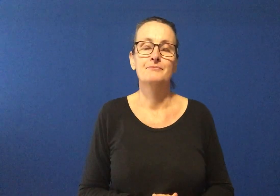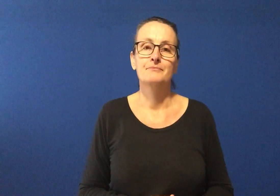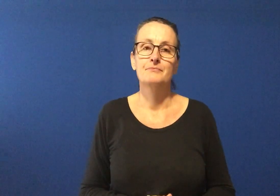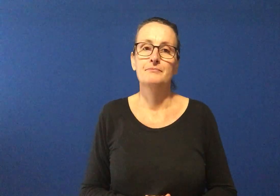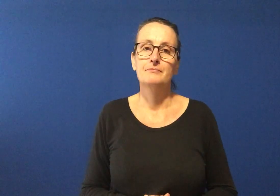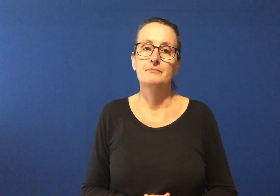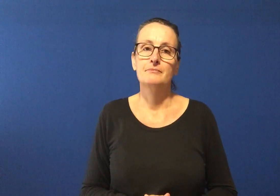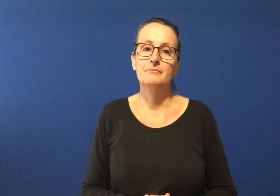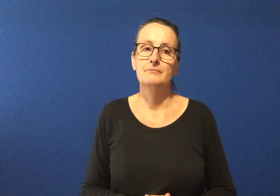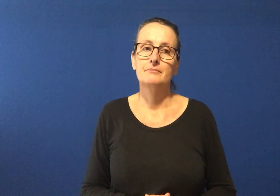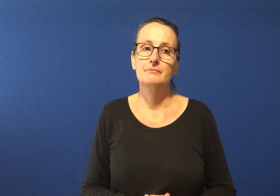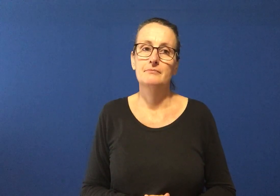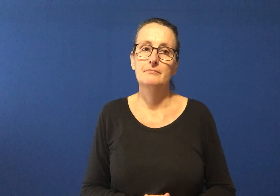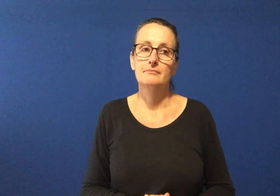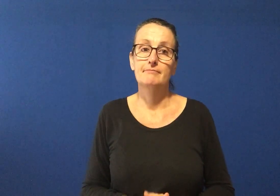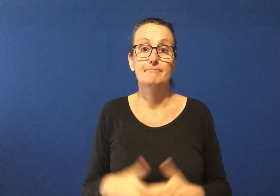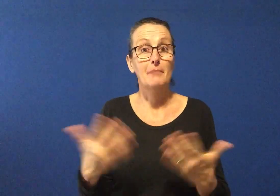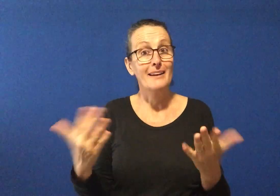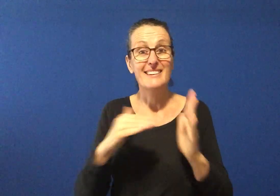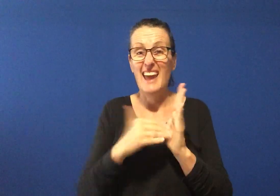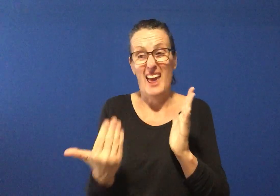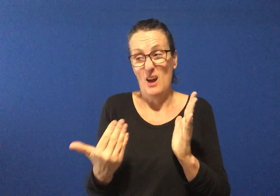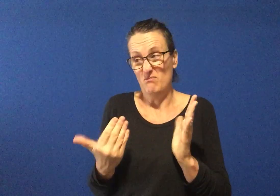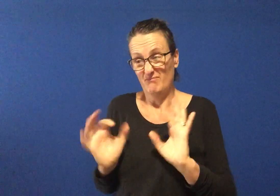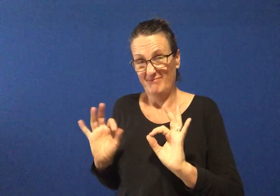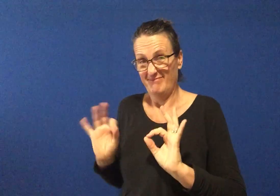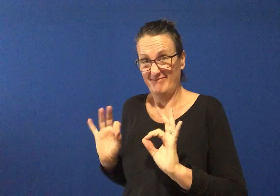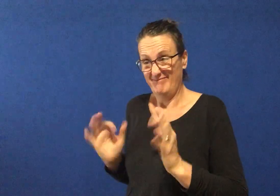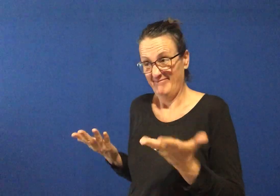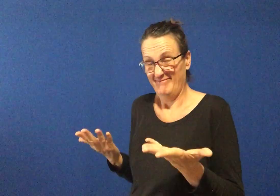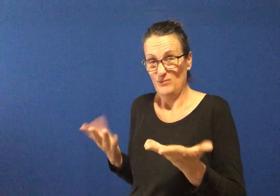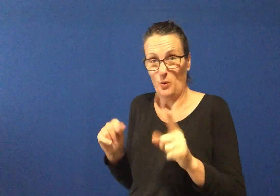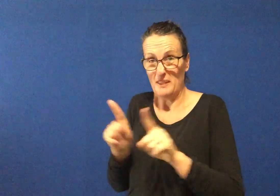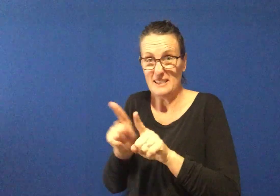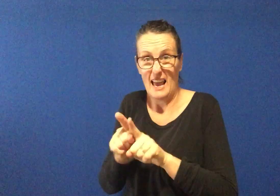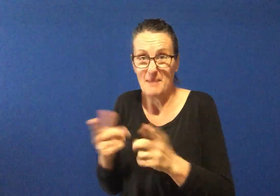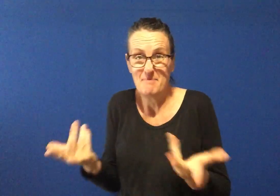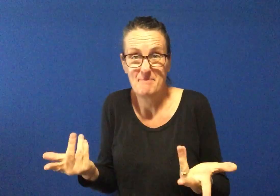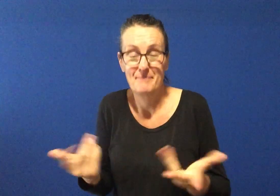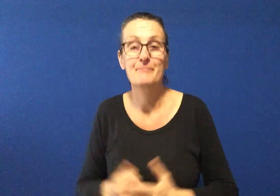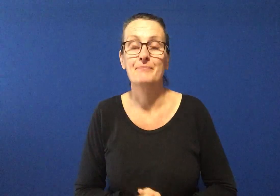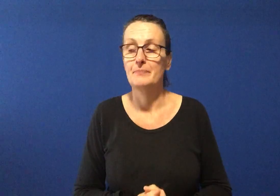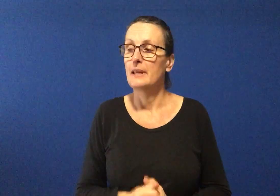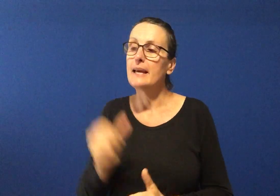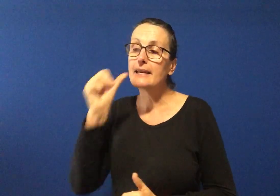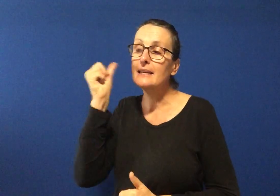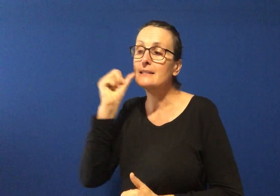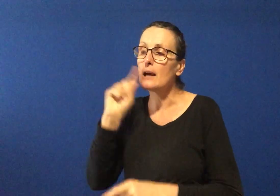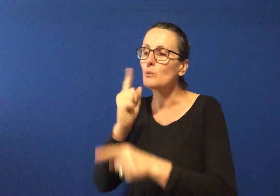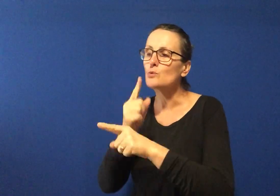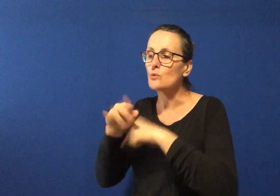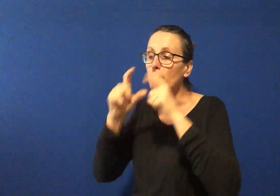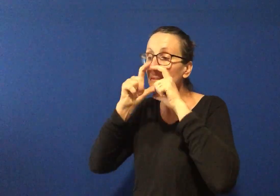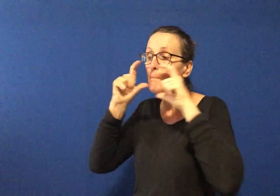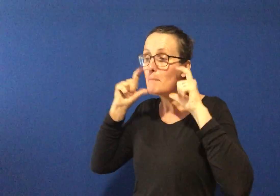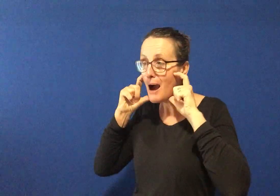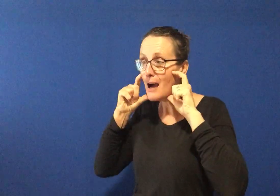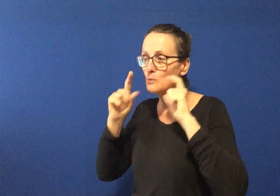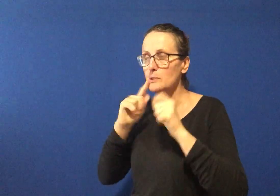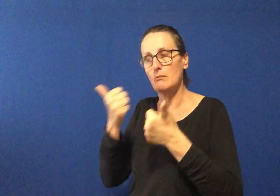But, we're getting beyond that. So yesterday on Coronacast, Norman, you and I talked a lot about masks and how good of a job they do to stop